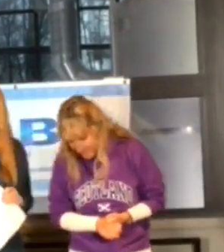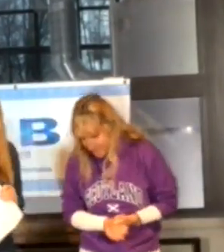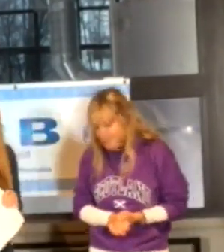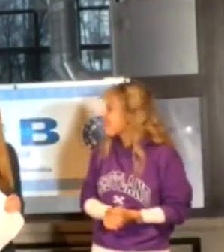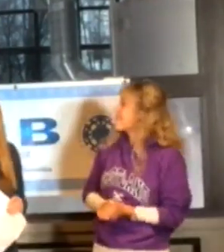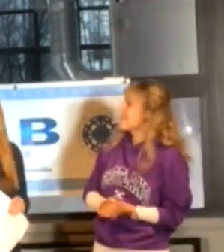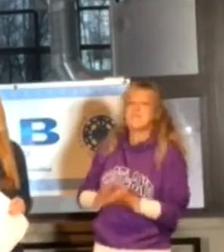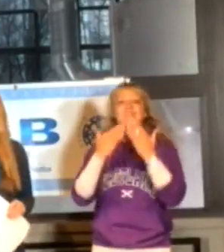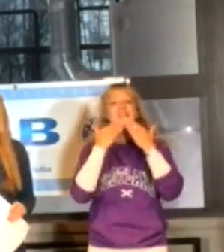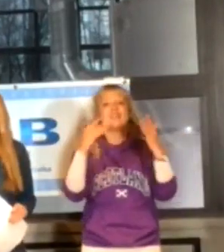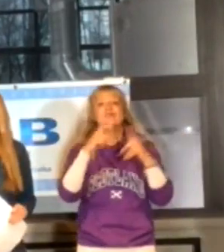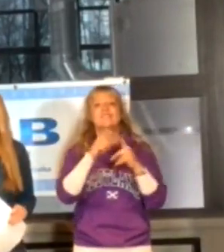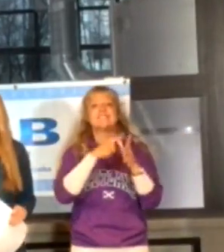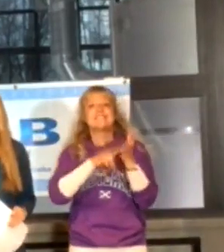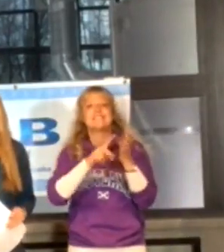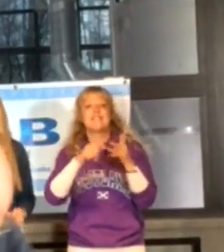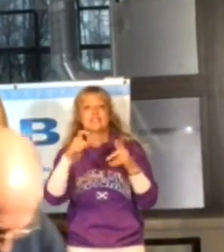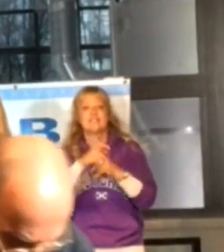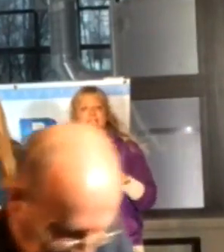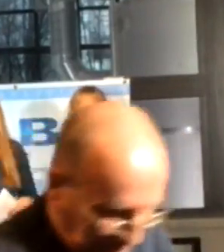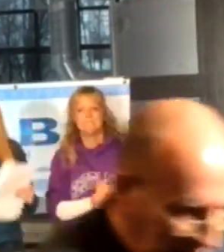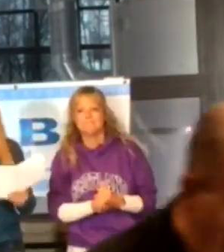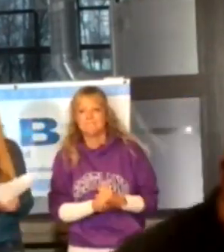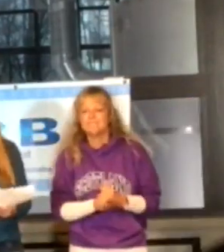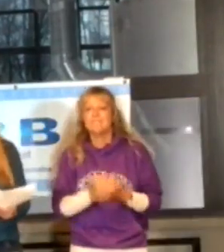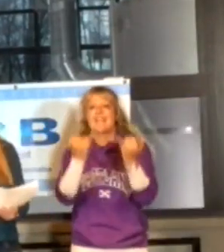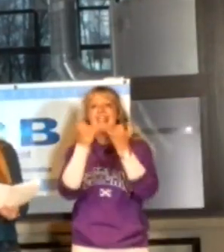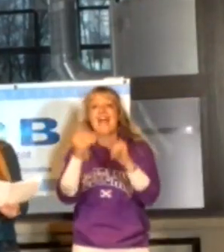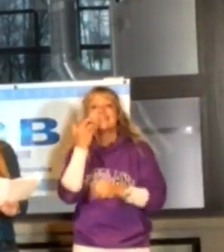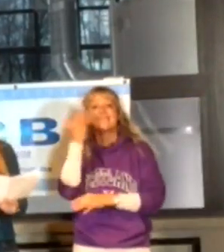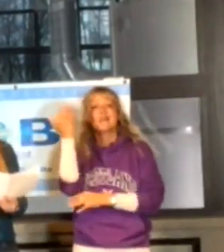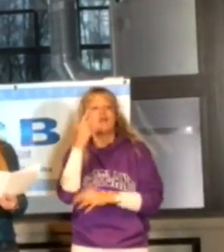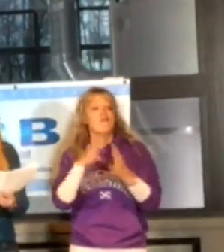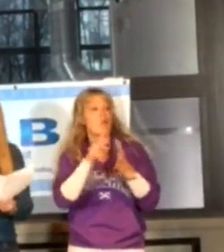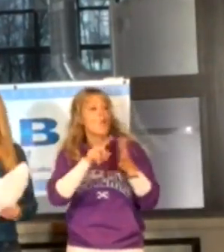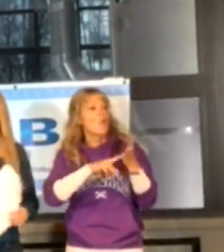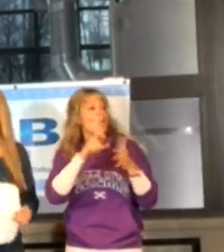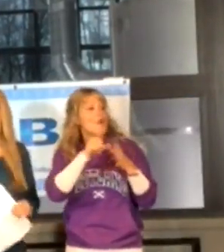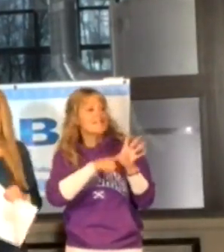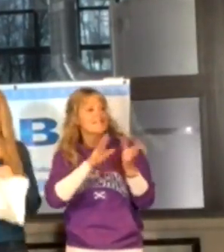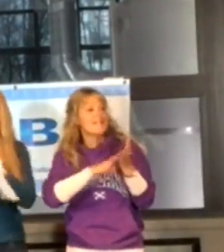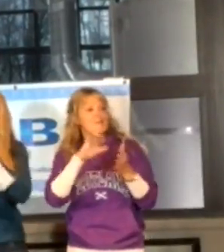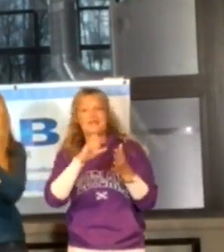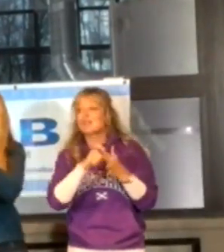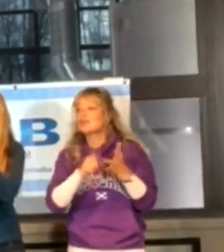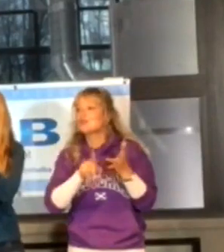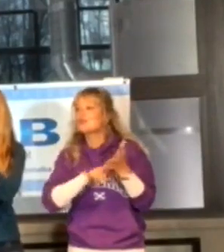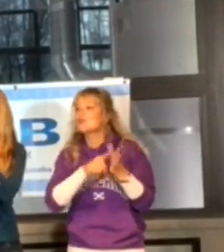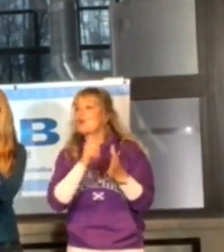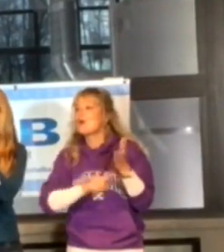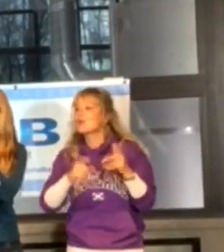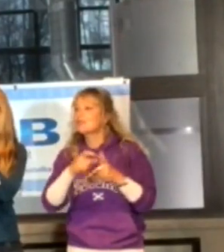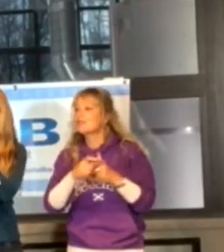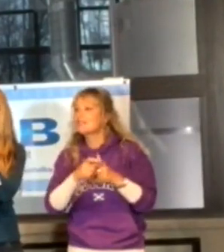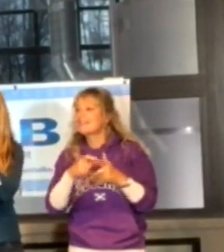Thank you, David. And our last speakers up, please welcome Wendy MacDonald and Keir